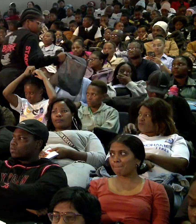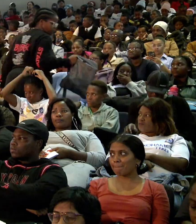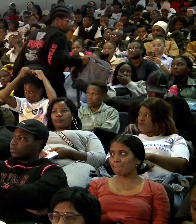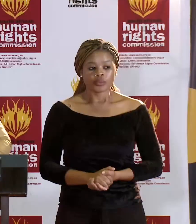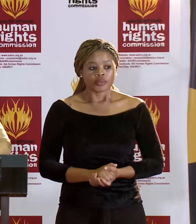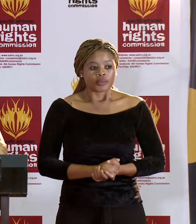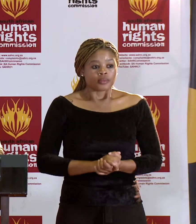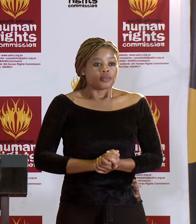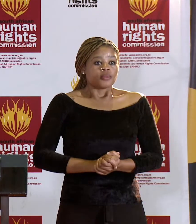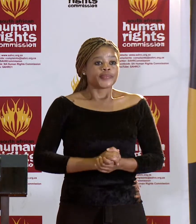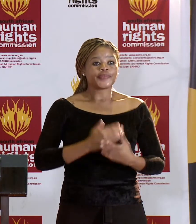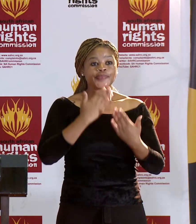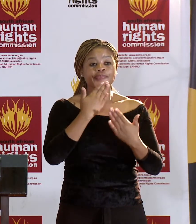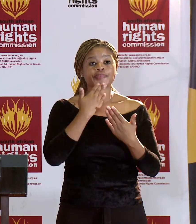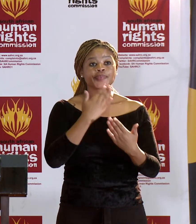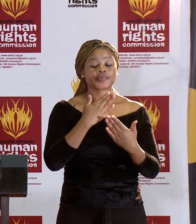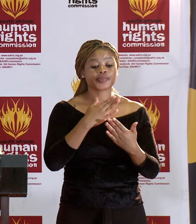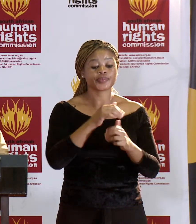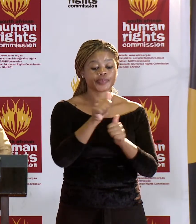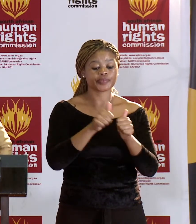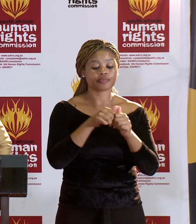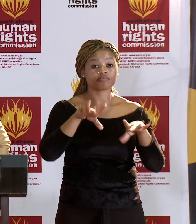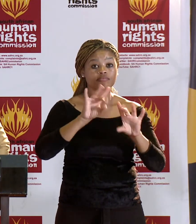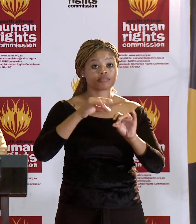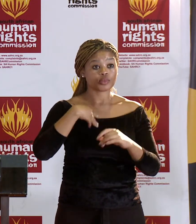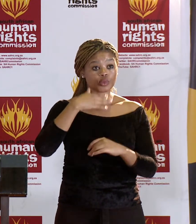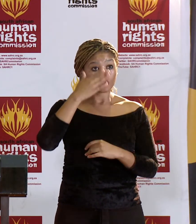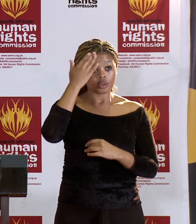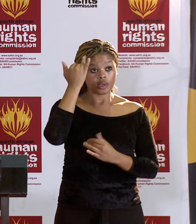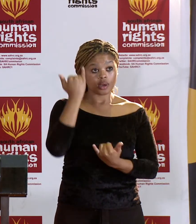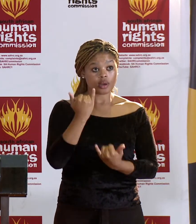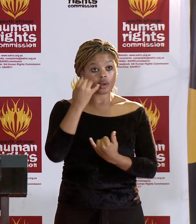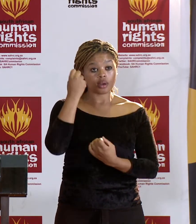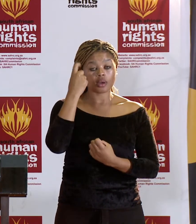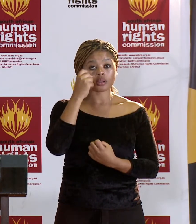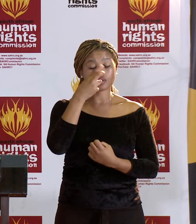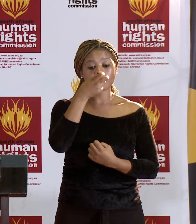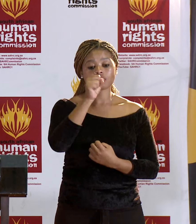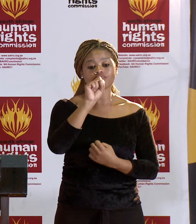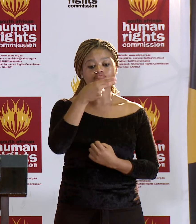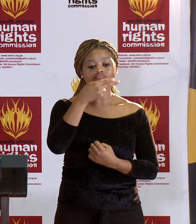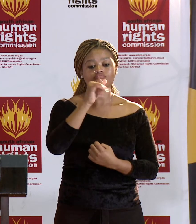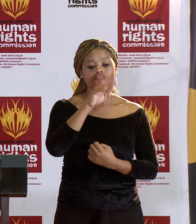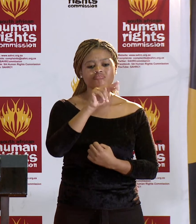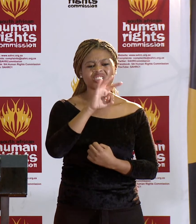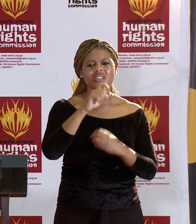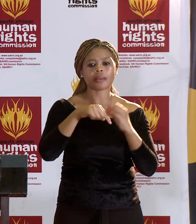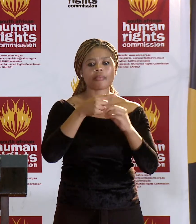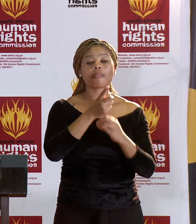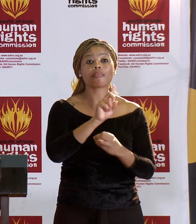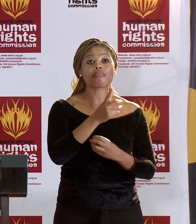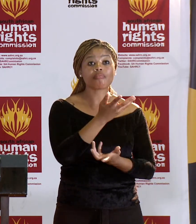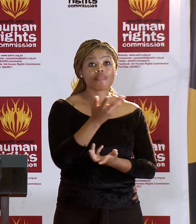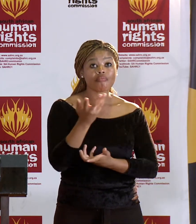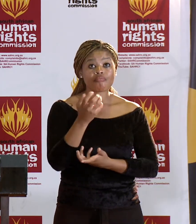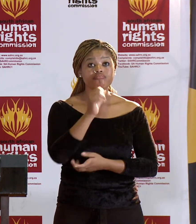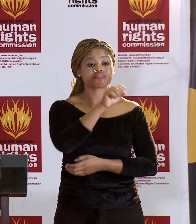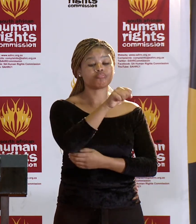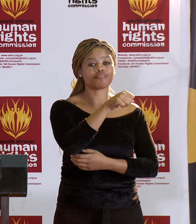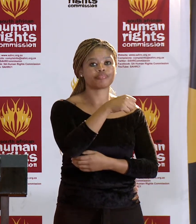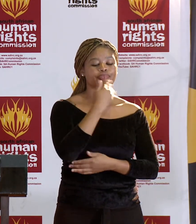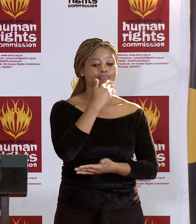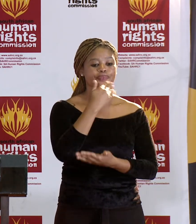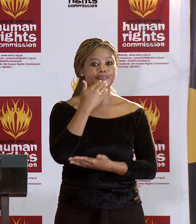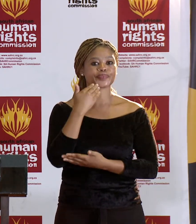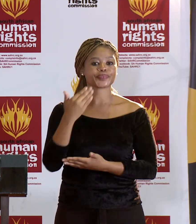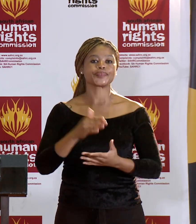Thank you, Deputy Chair. So we all understand what SHINE's about now, right? Yes? Okay,